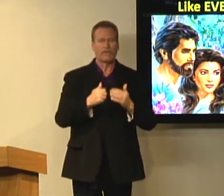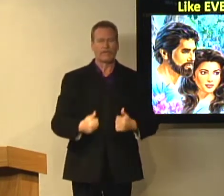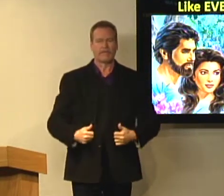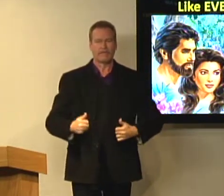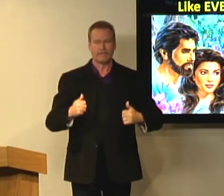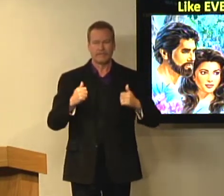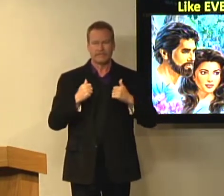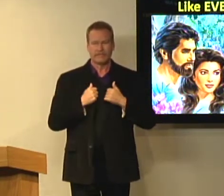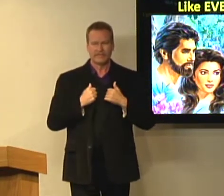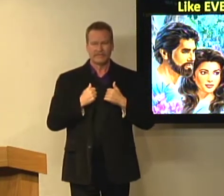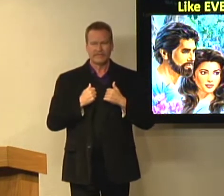living.